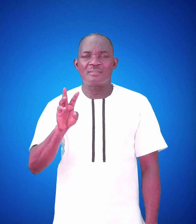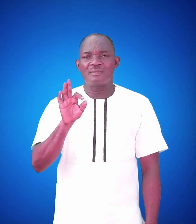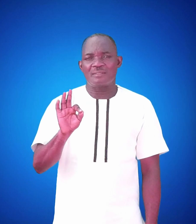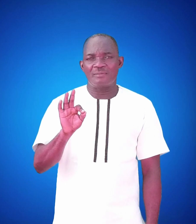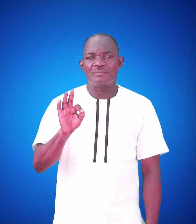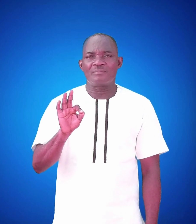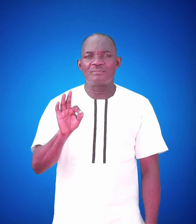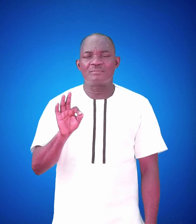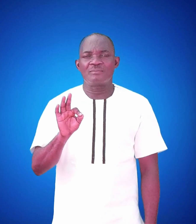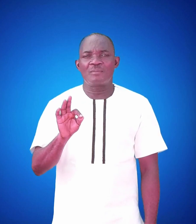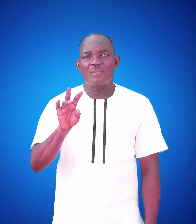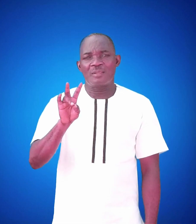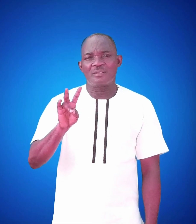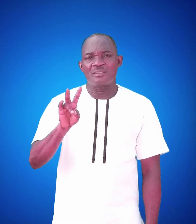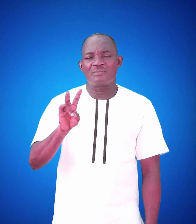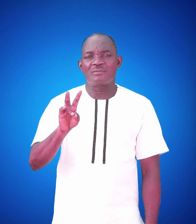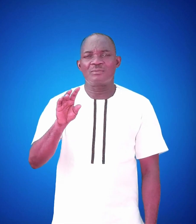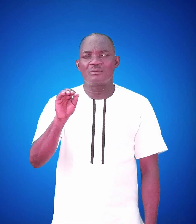969